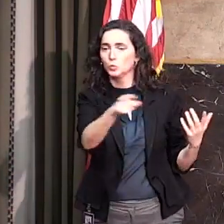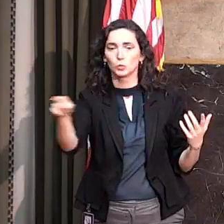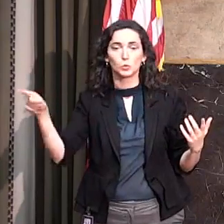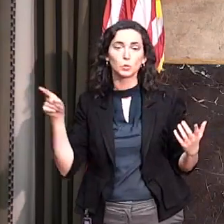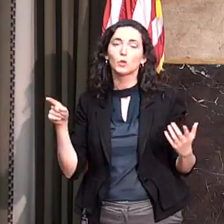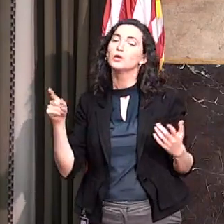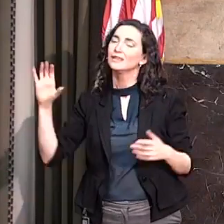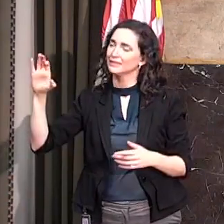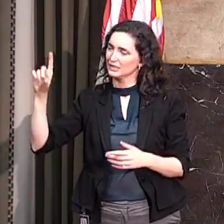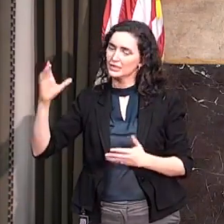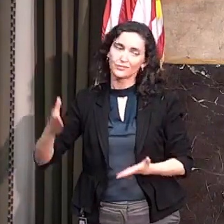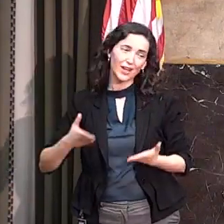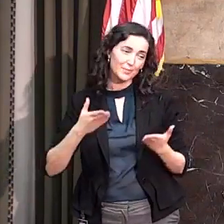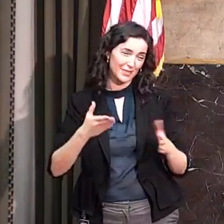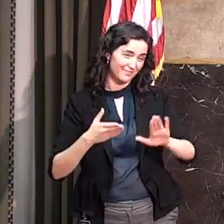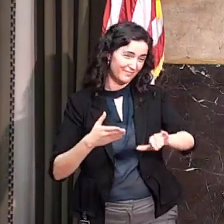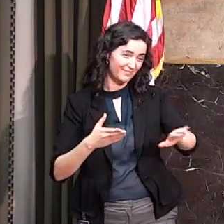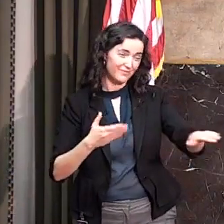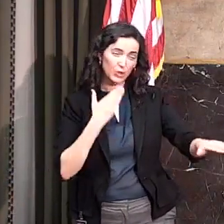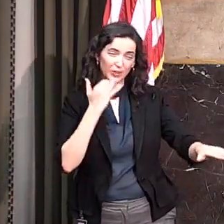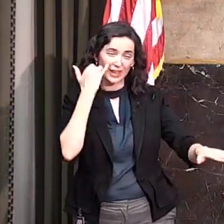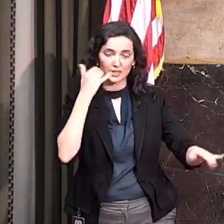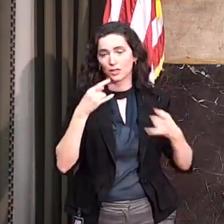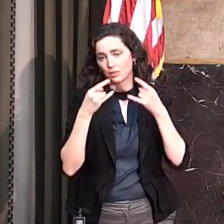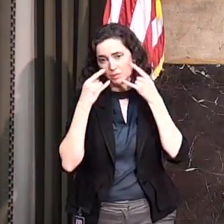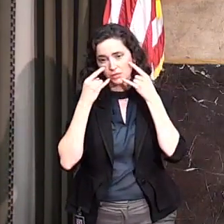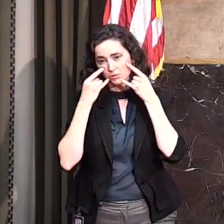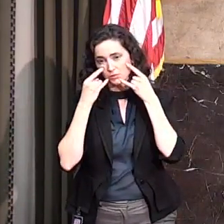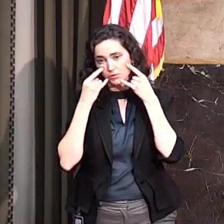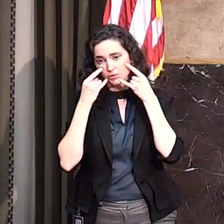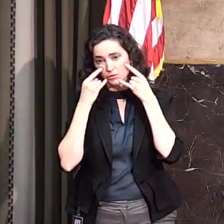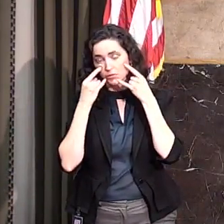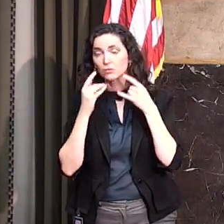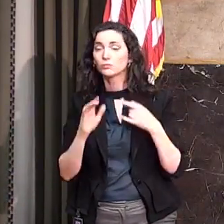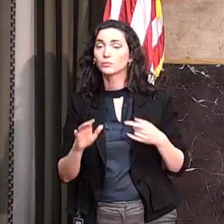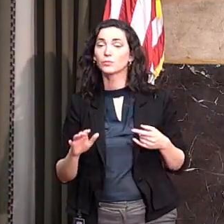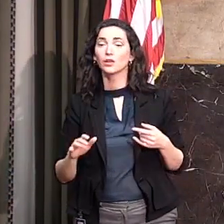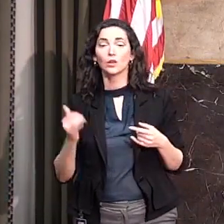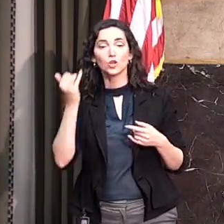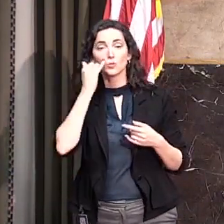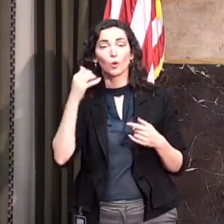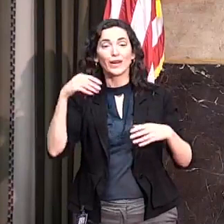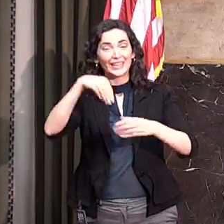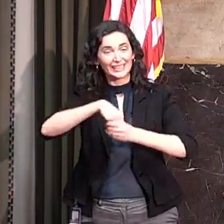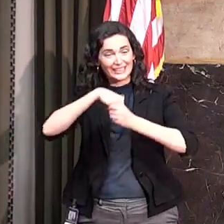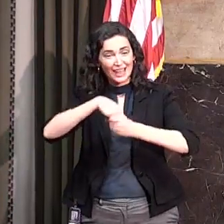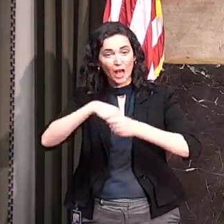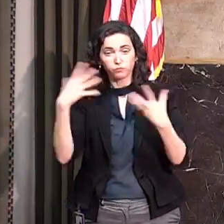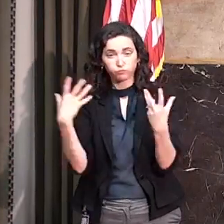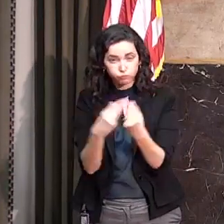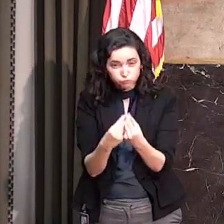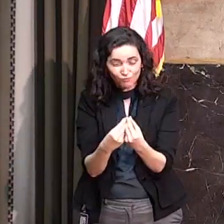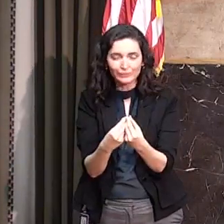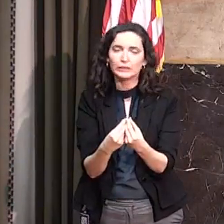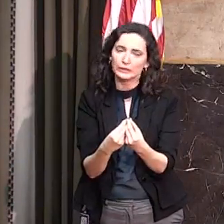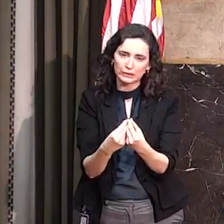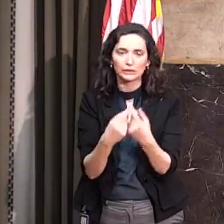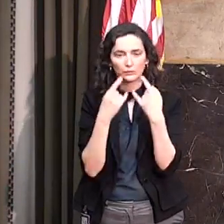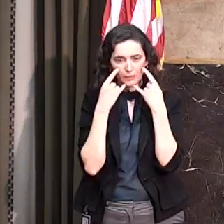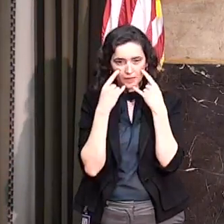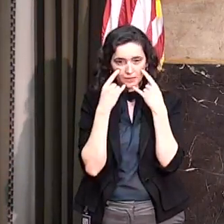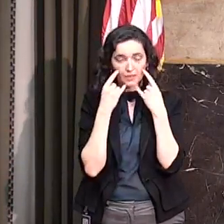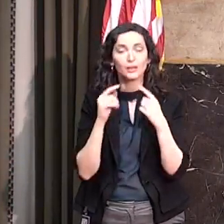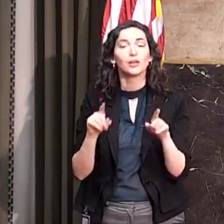The CDC recommends that we wear masks in those circumstances, especially if that gathering is indoors, and certainly